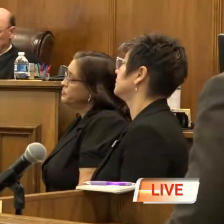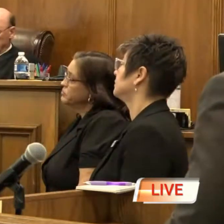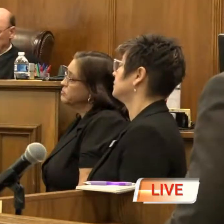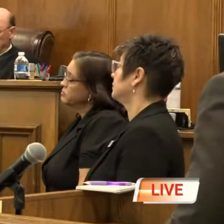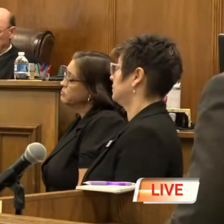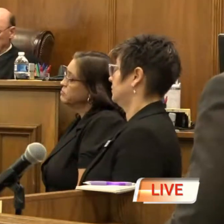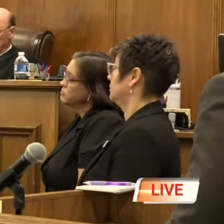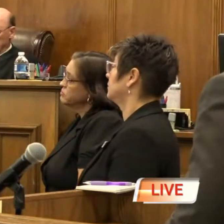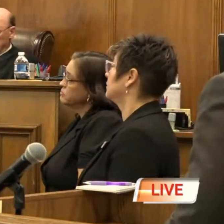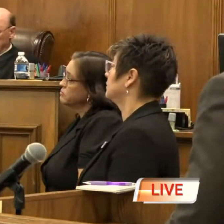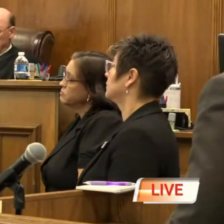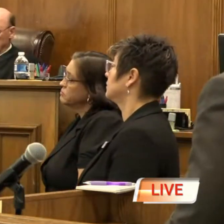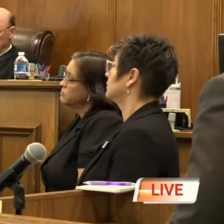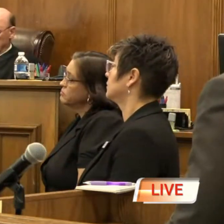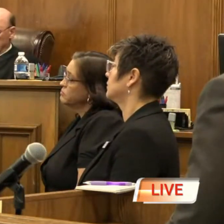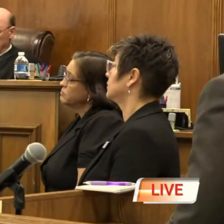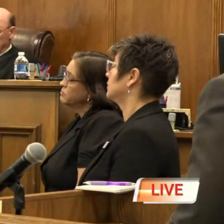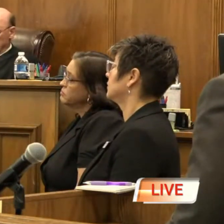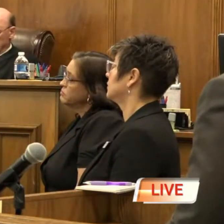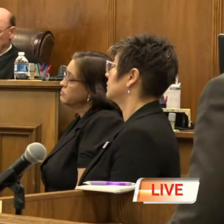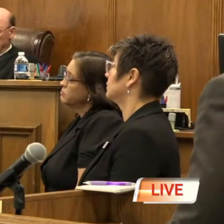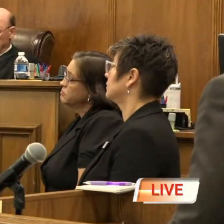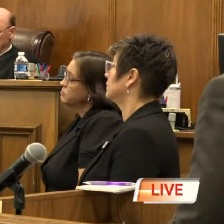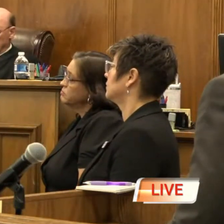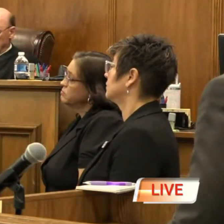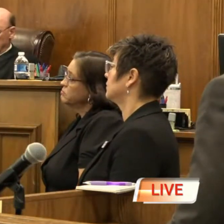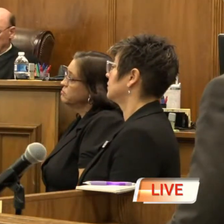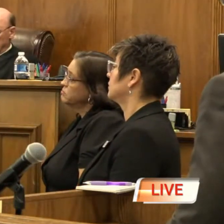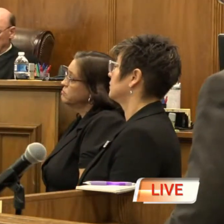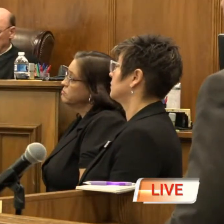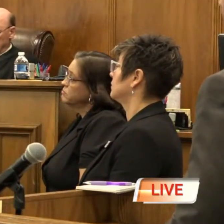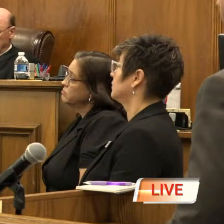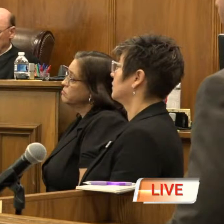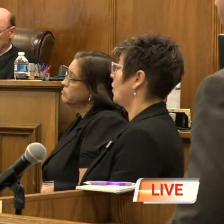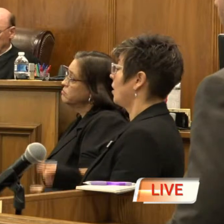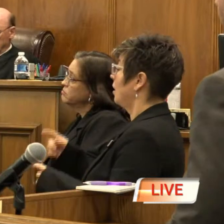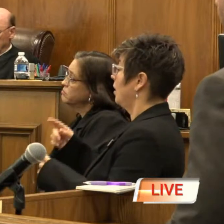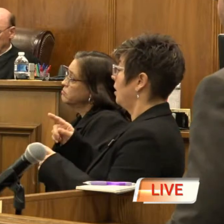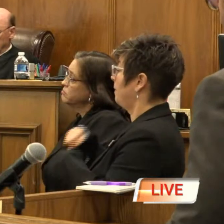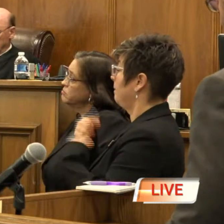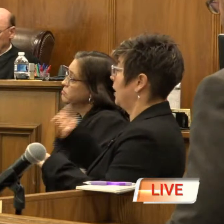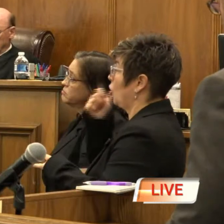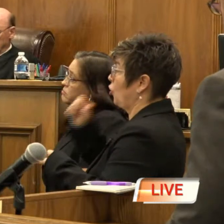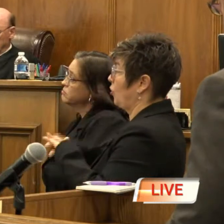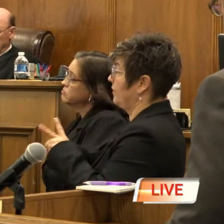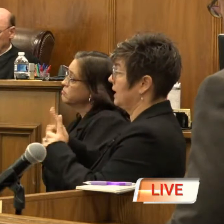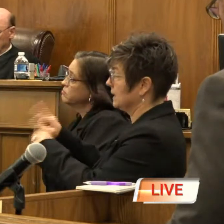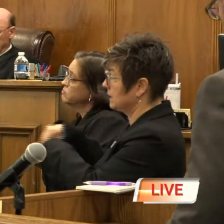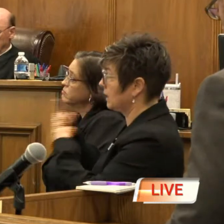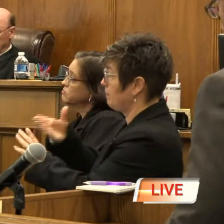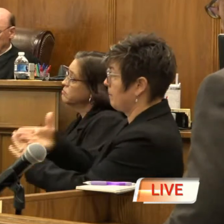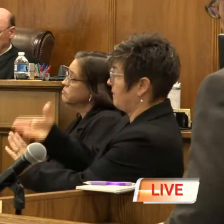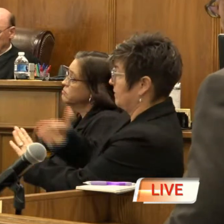yes, Since prior to 2013, yes?